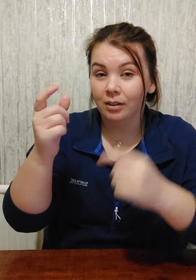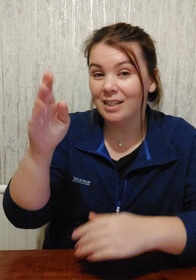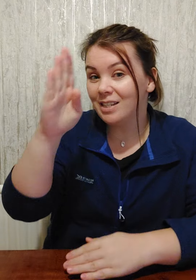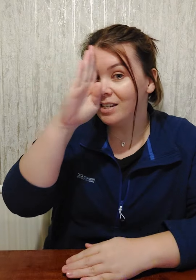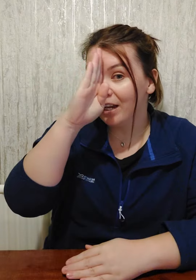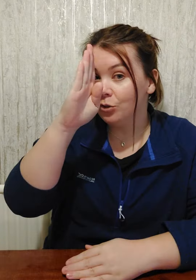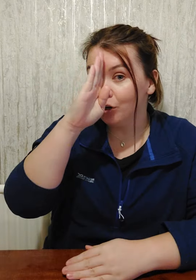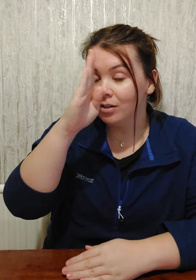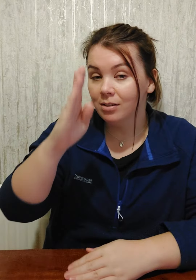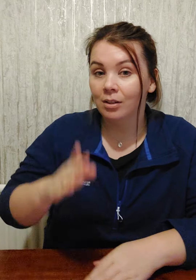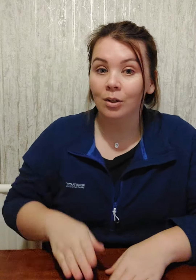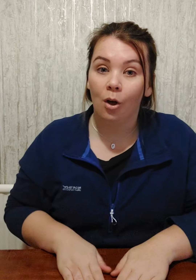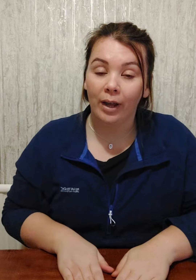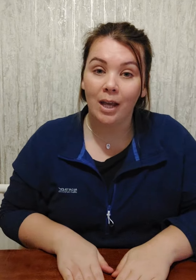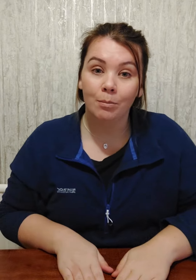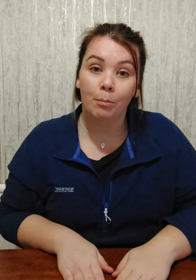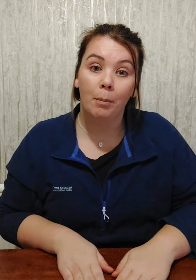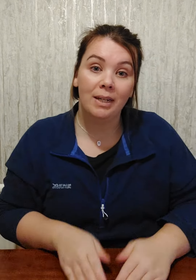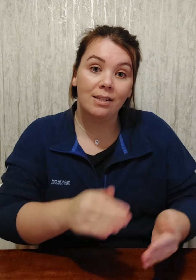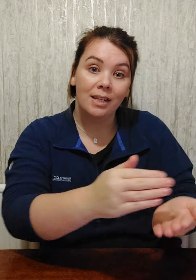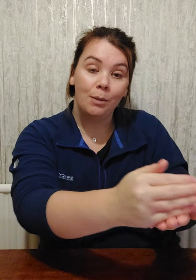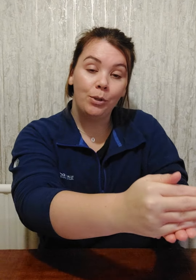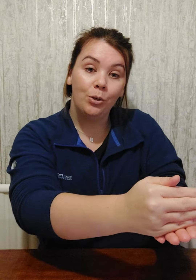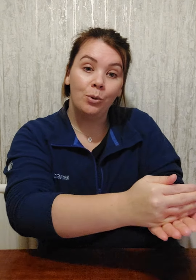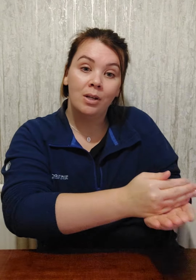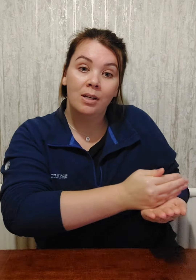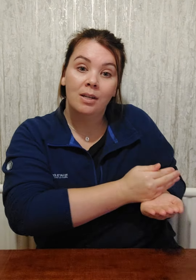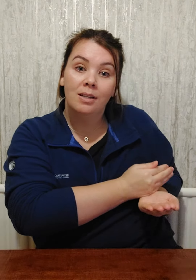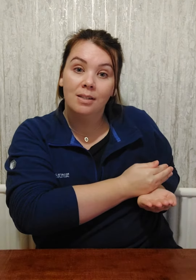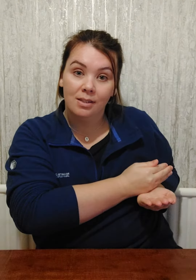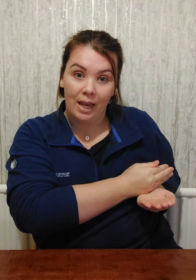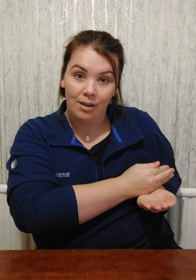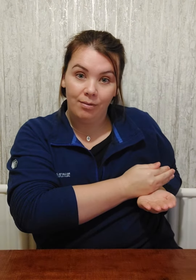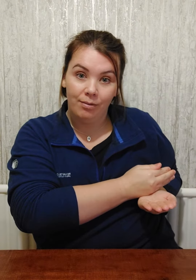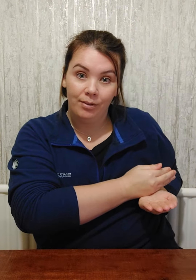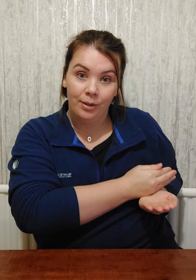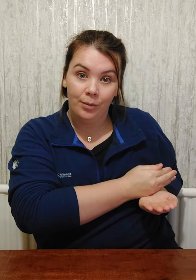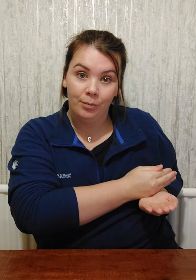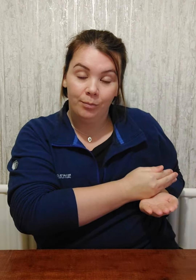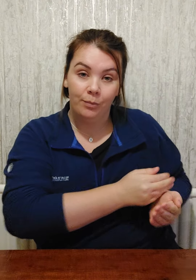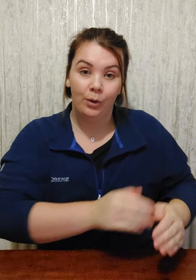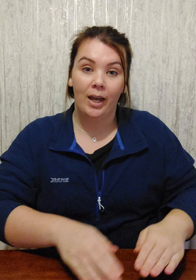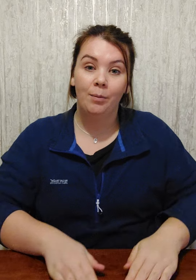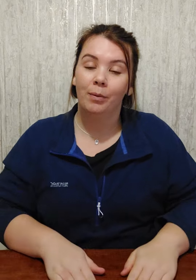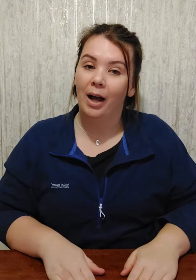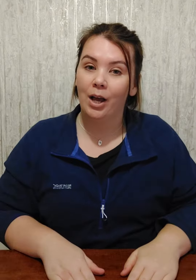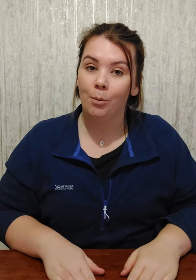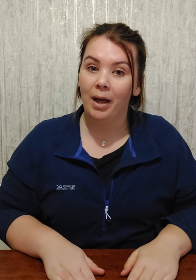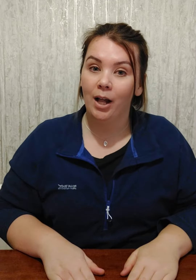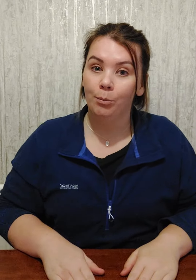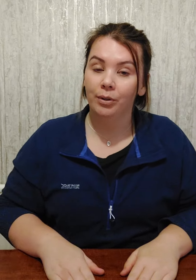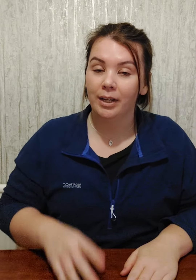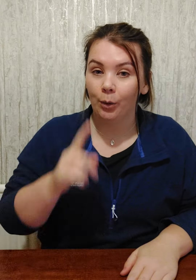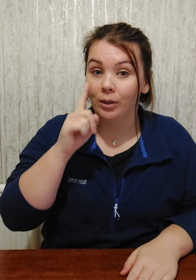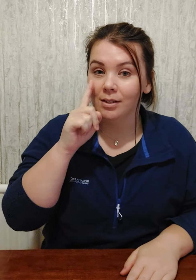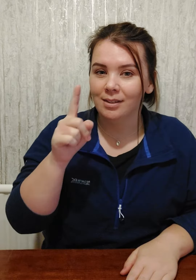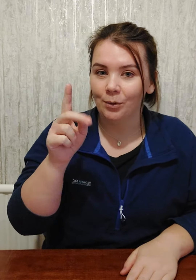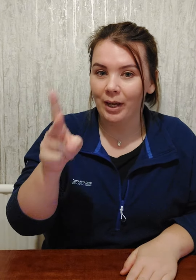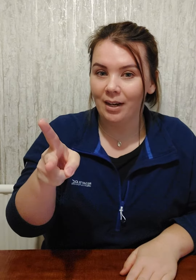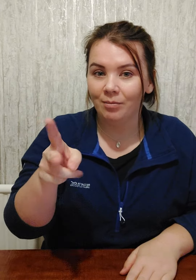It's dangerous. Okay, Mummy needs to keep you safe. Okay, I hope that helps, and I will see you again.